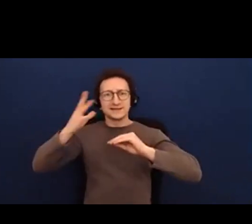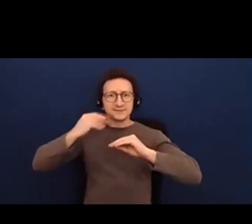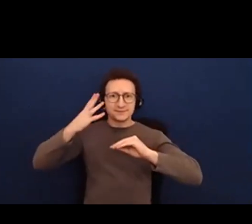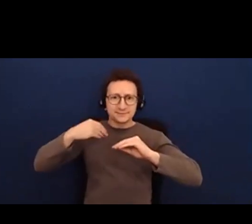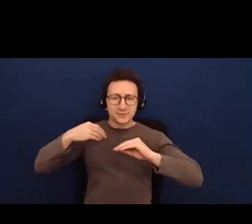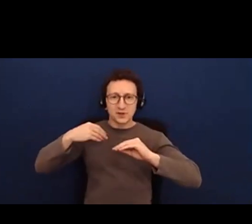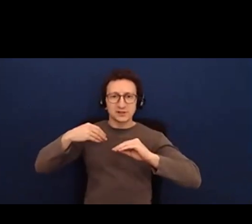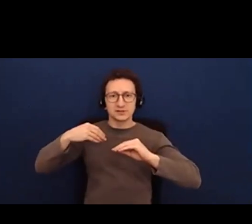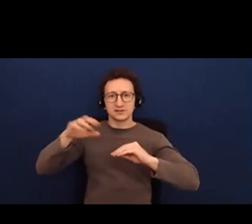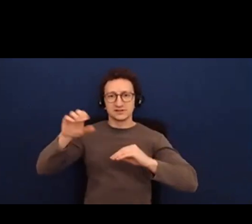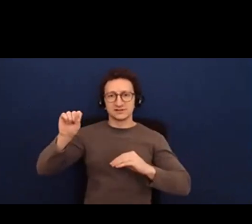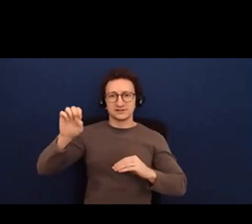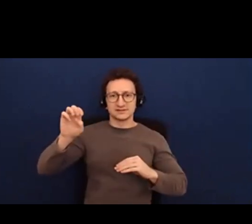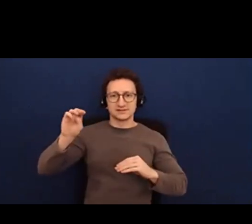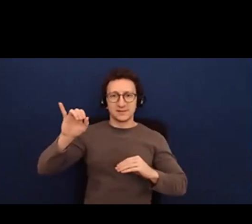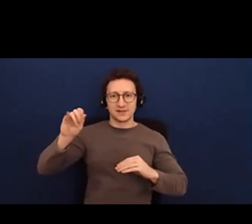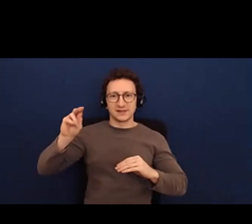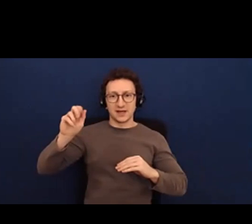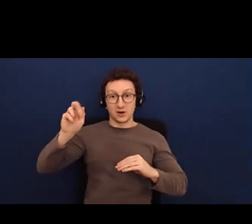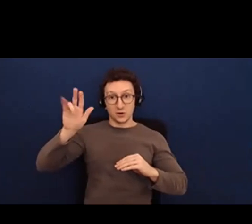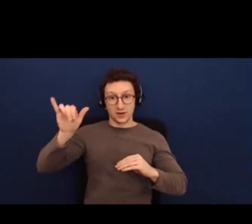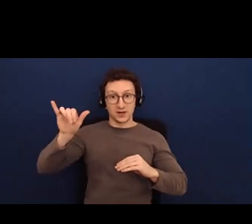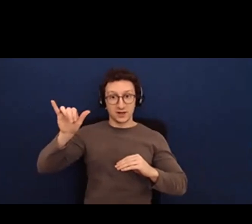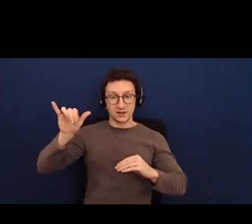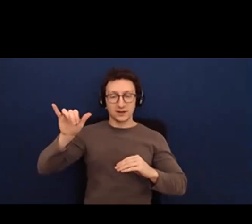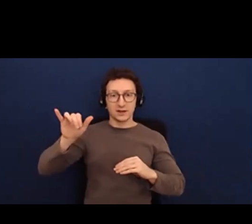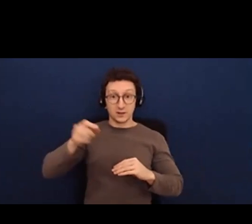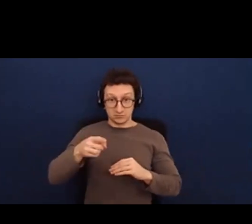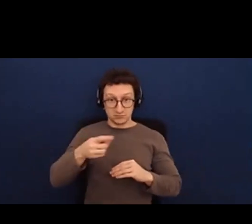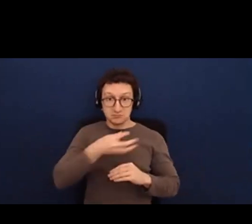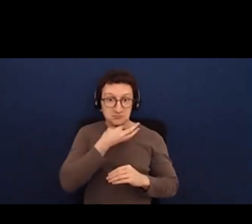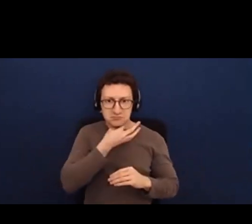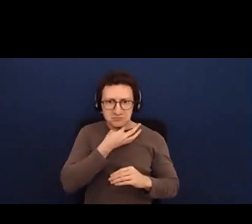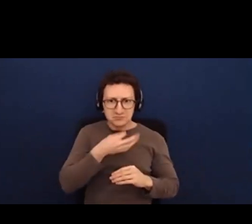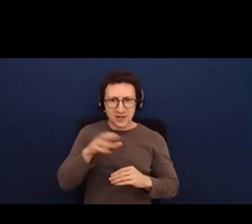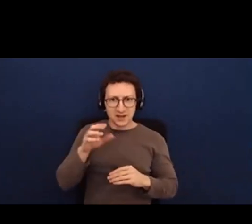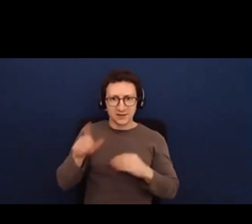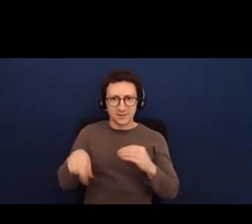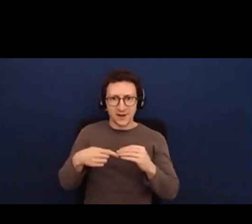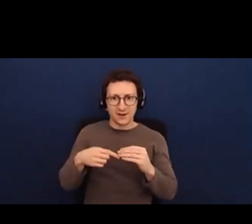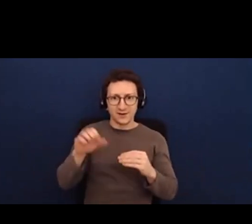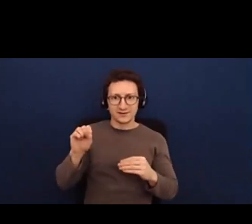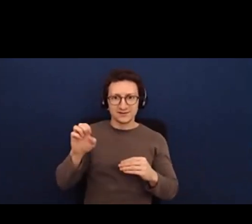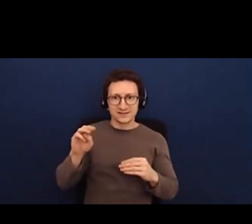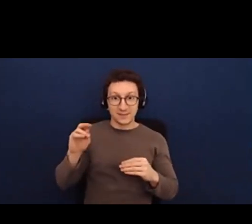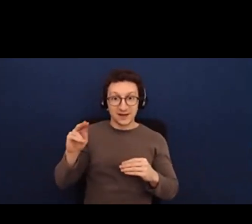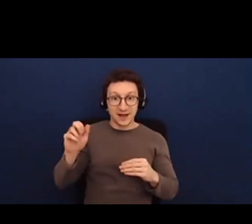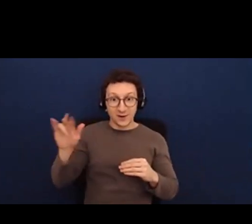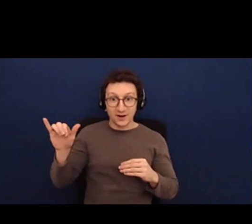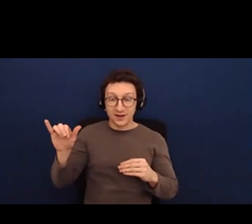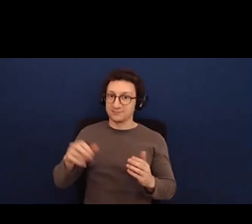seminary. If you are interested in the seminary, this volume especially and the other volumes are a gold mine